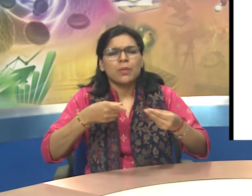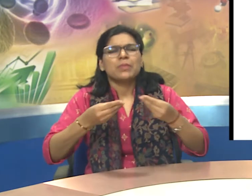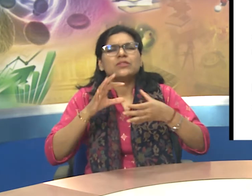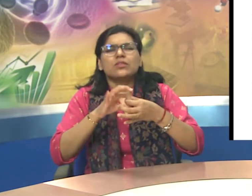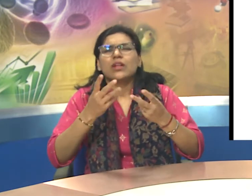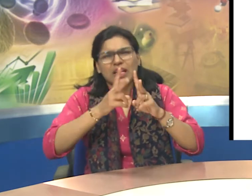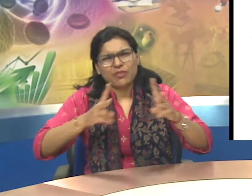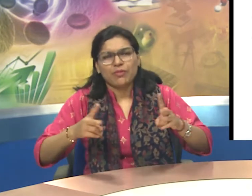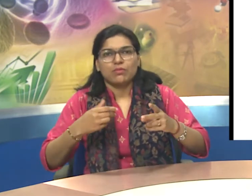form of